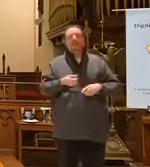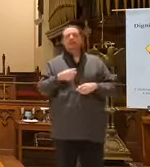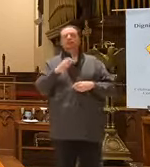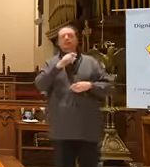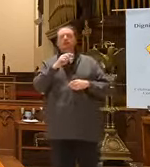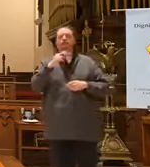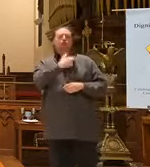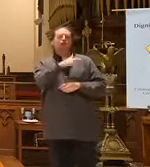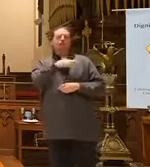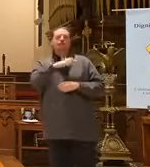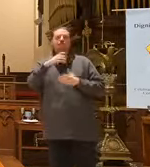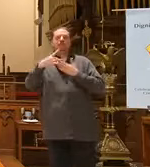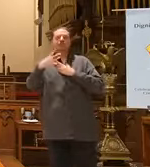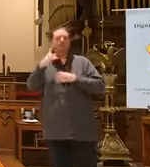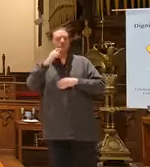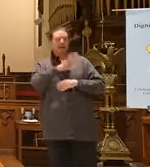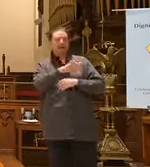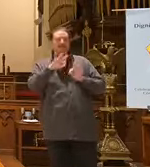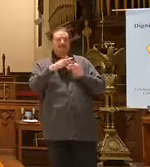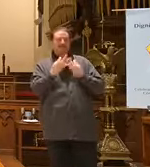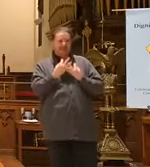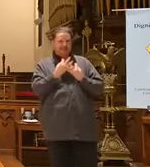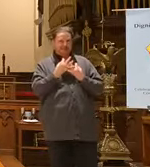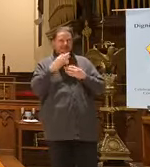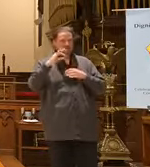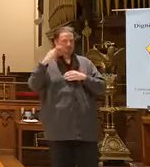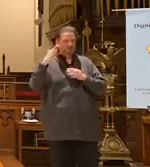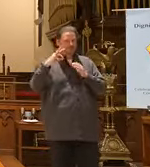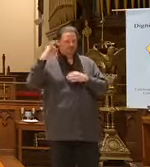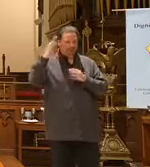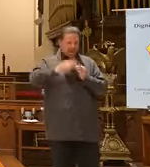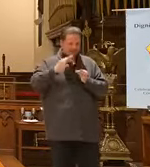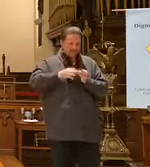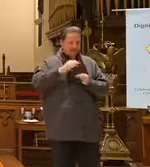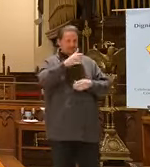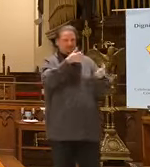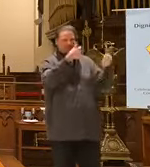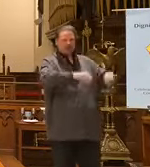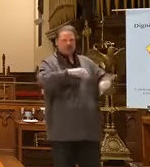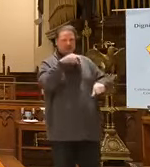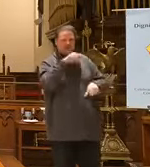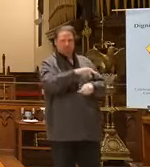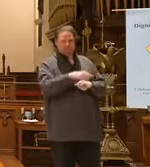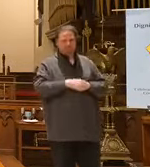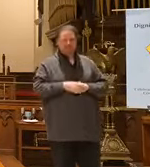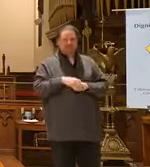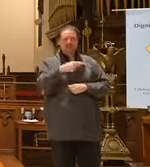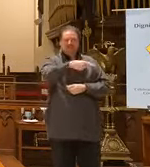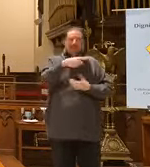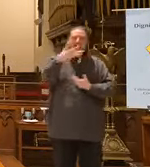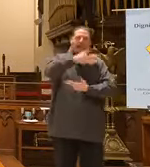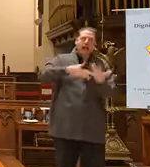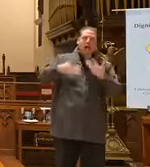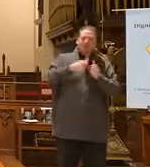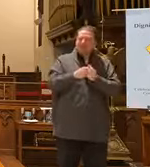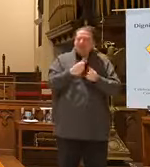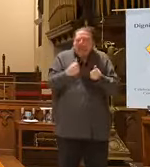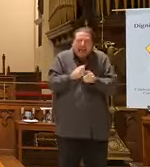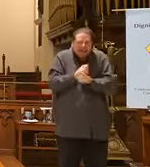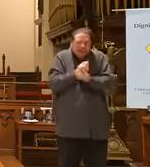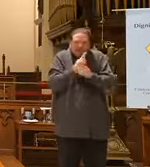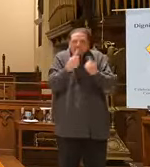religious leaders of his own faith. He hung out with people of all backgrounds,